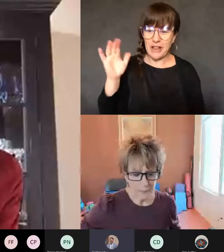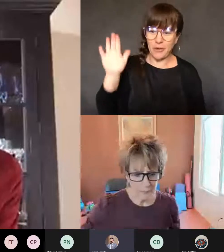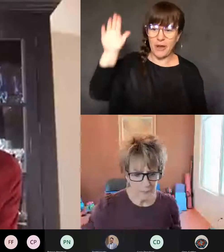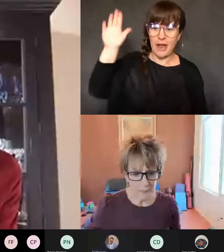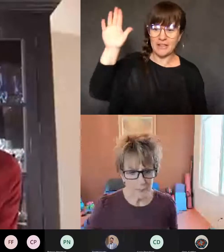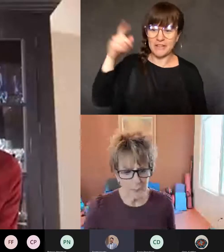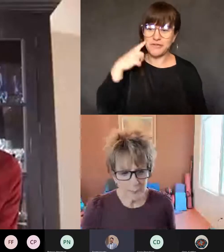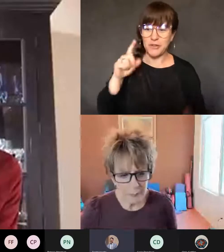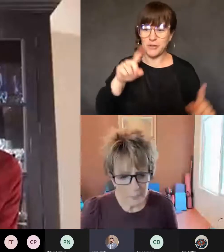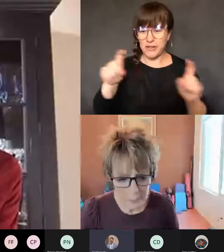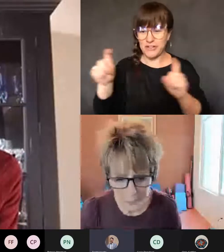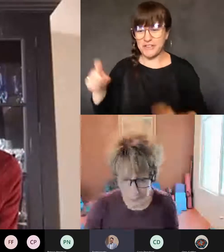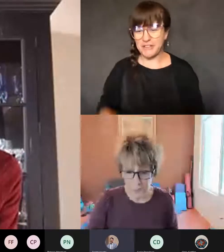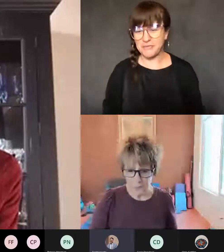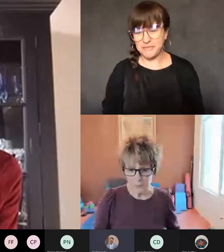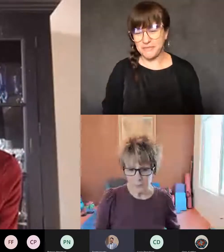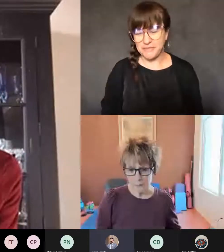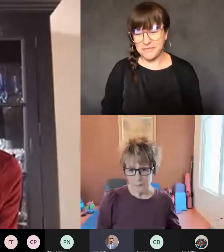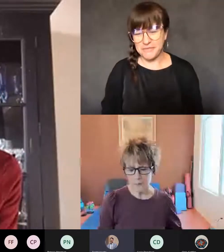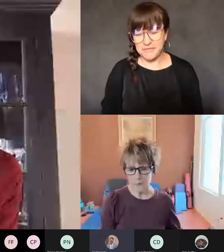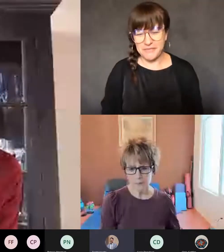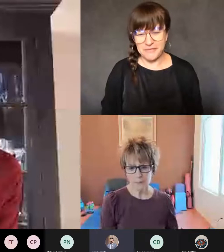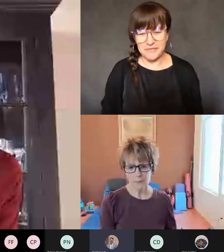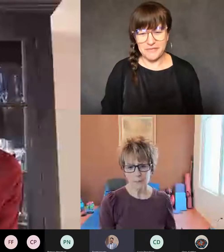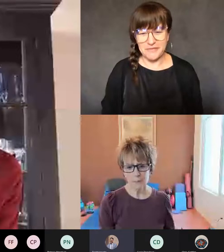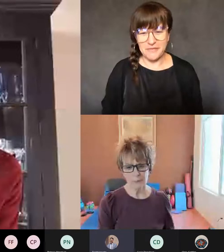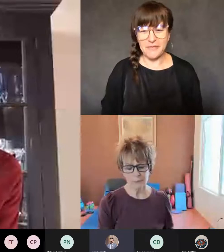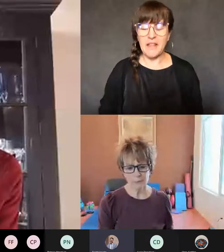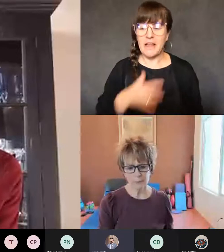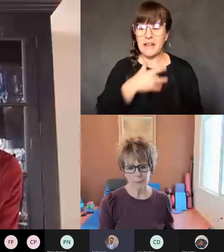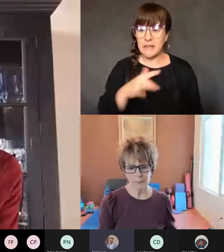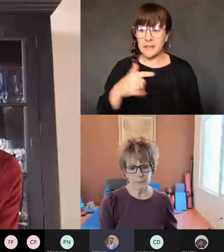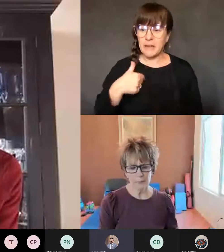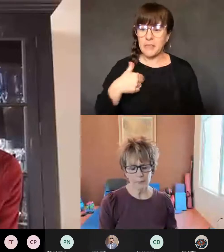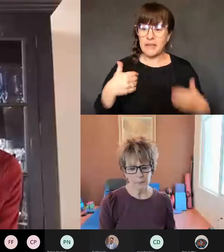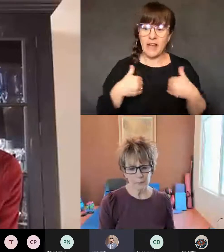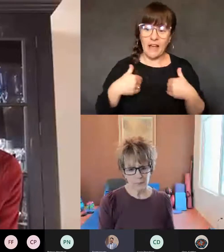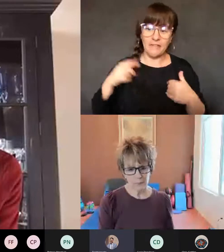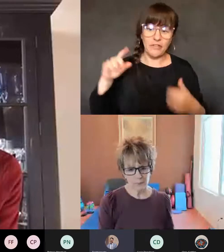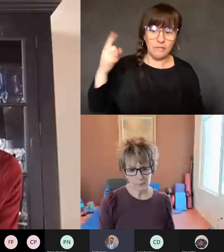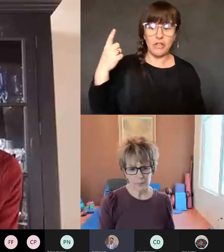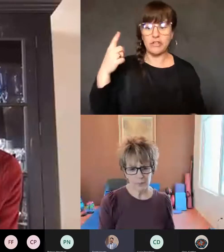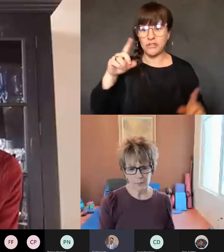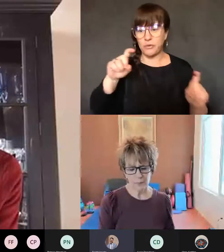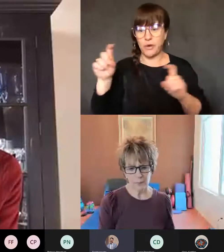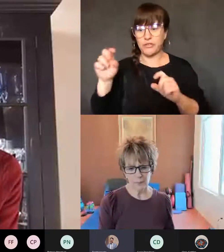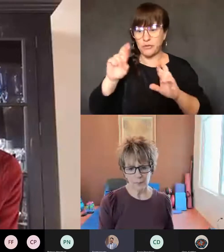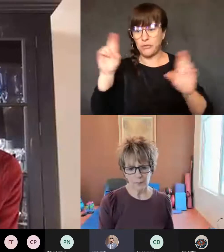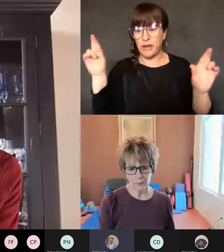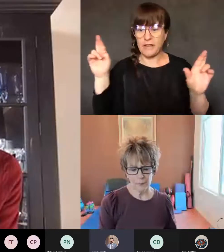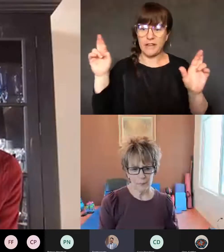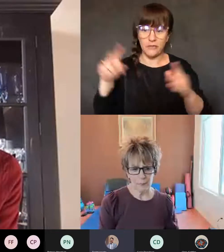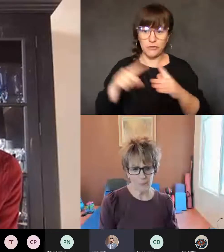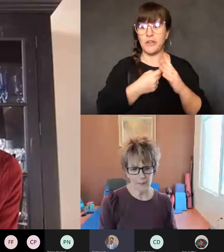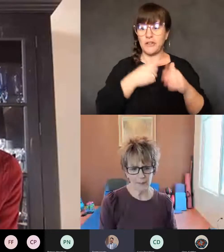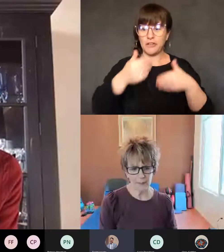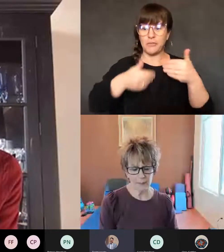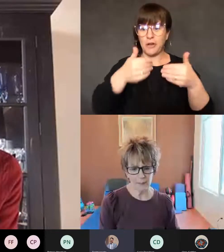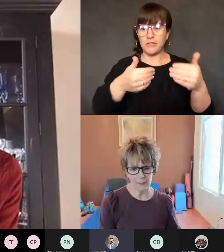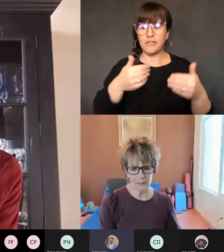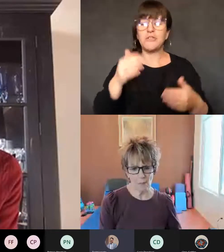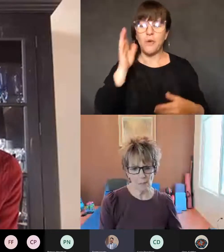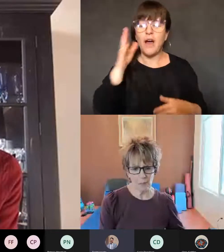Um, and normally I come with a first question ready to kind of get things going, but so I guess I'll